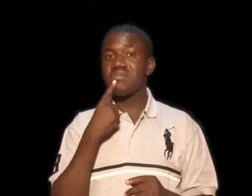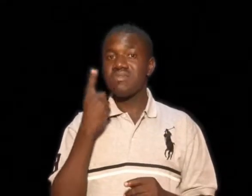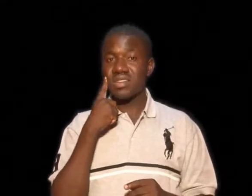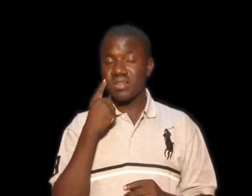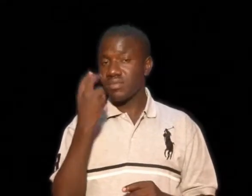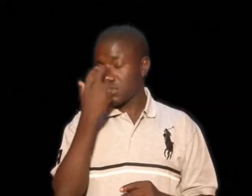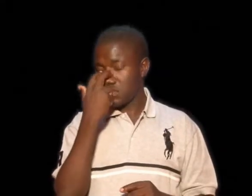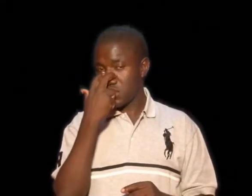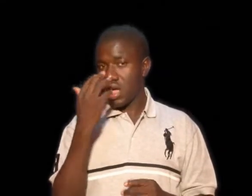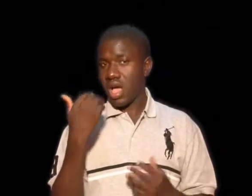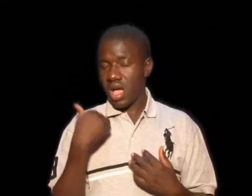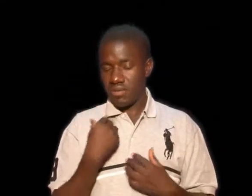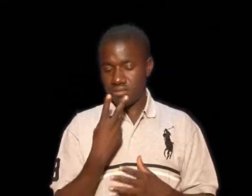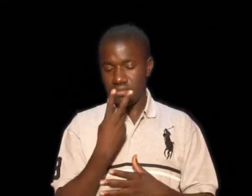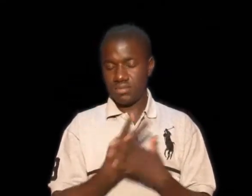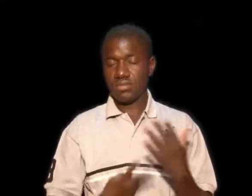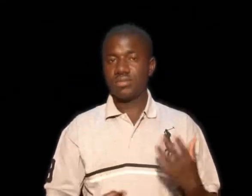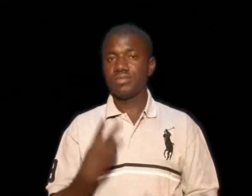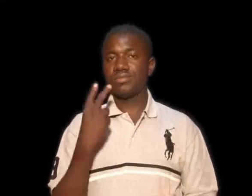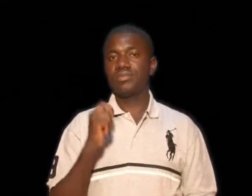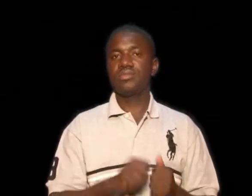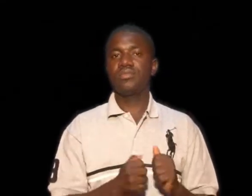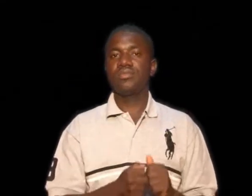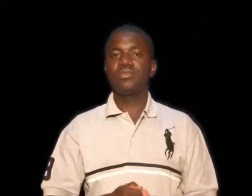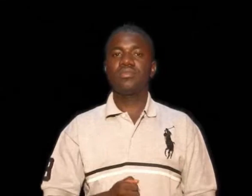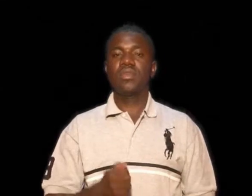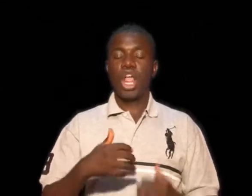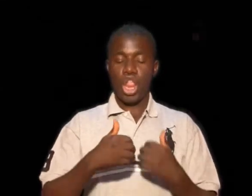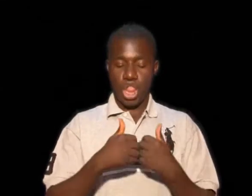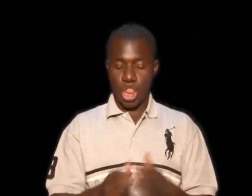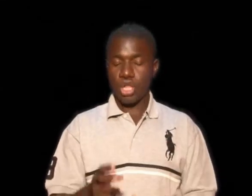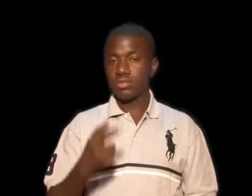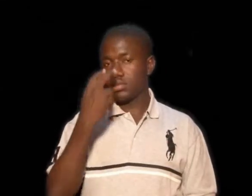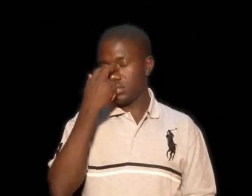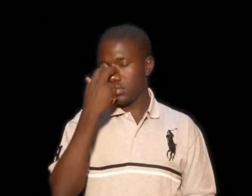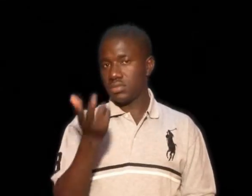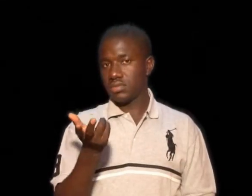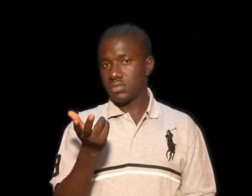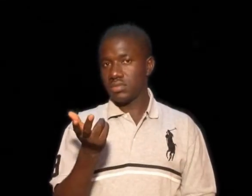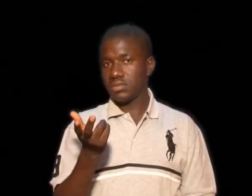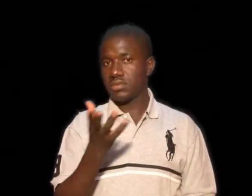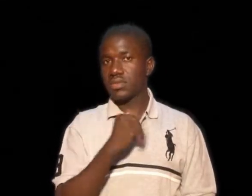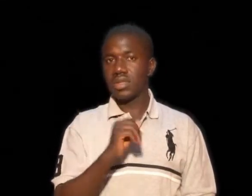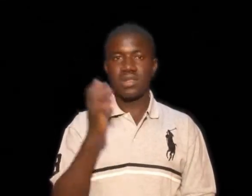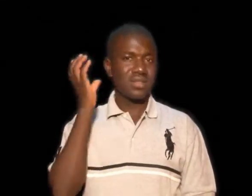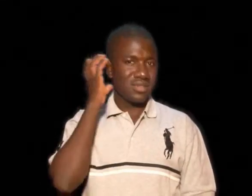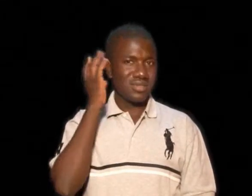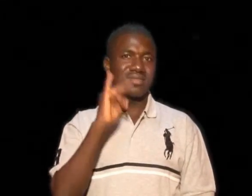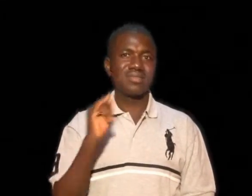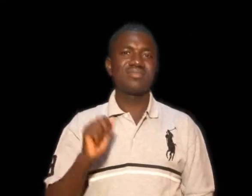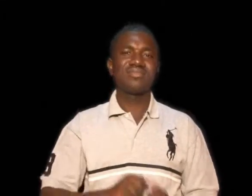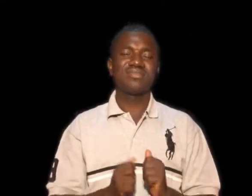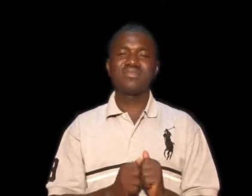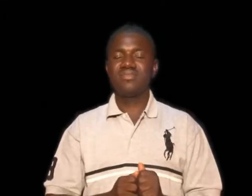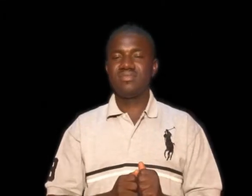People who are deaf and blind have a combination of impaired vision and hearing loss. Some have useful vision and